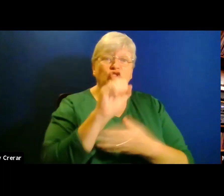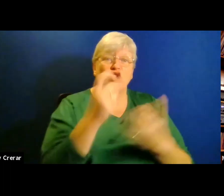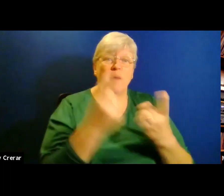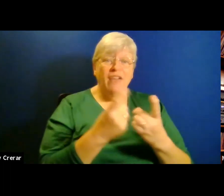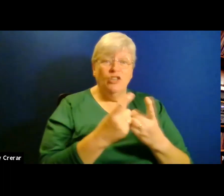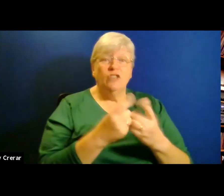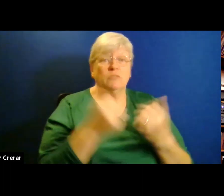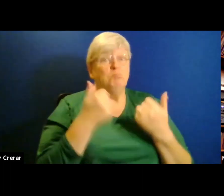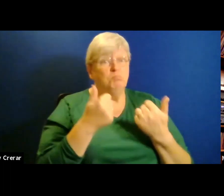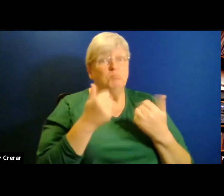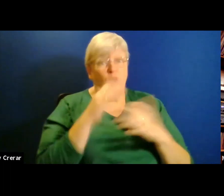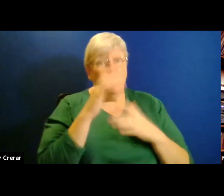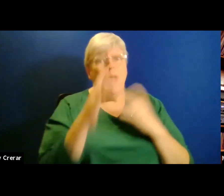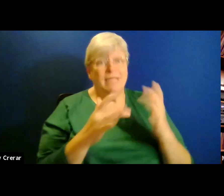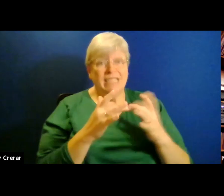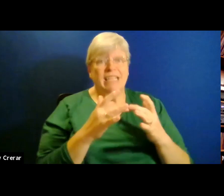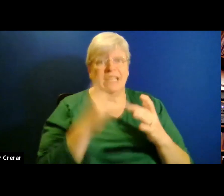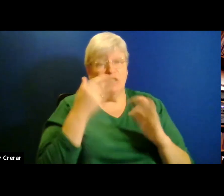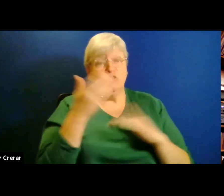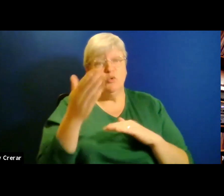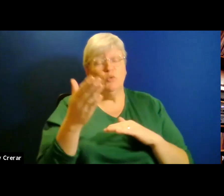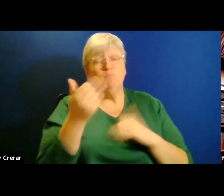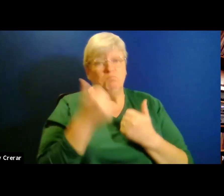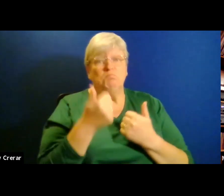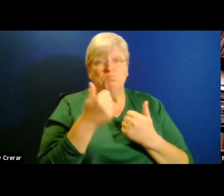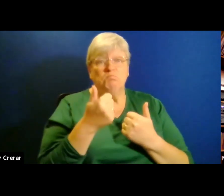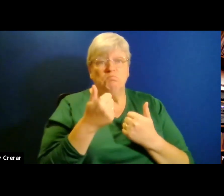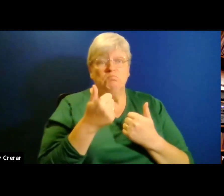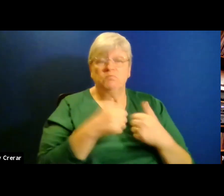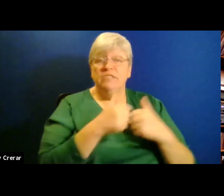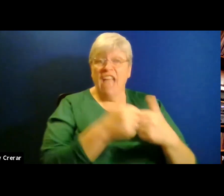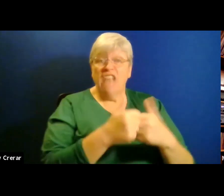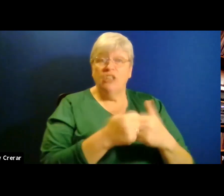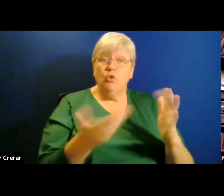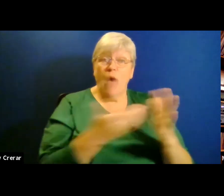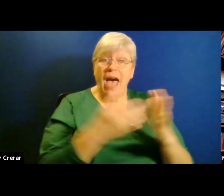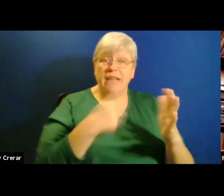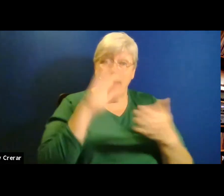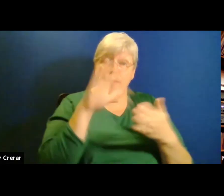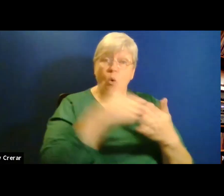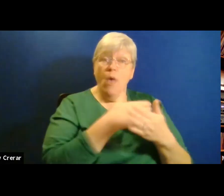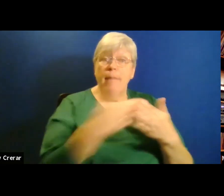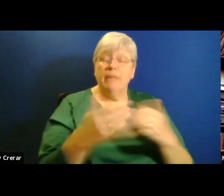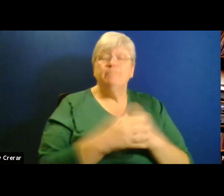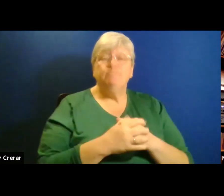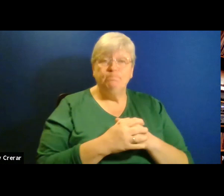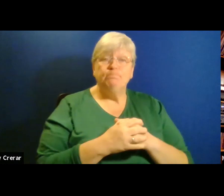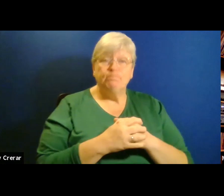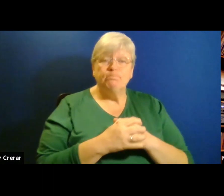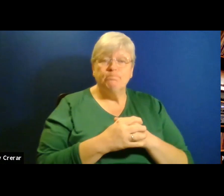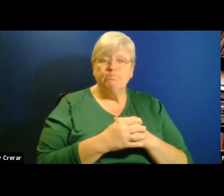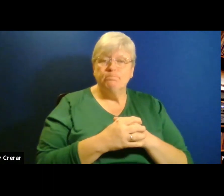good website you can go to. And they were very kind enough to put this one in their compilation for this